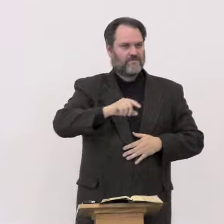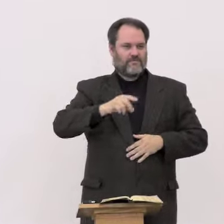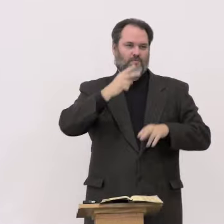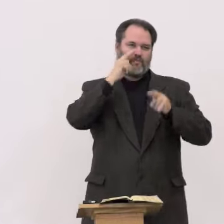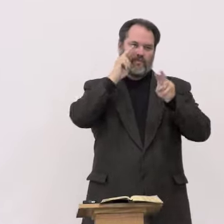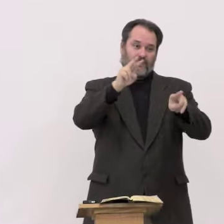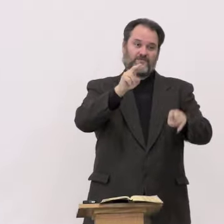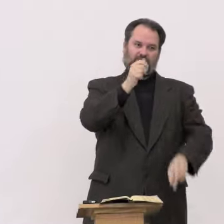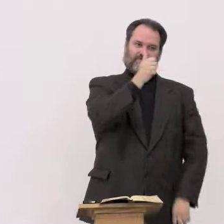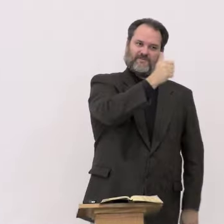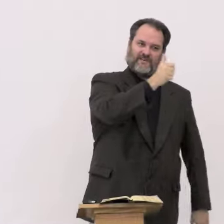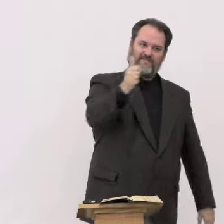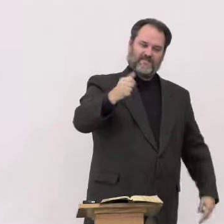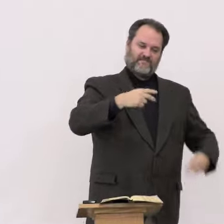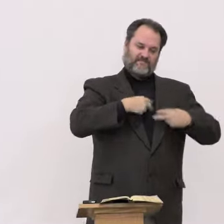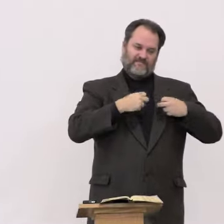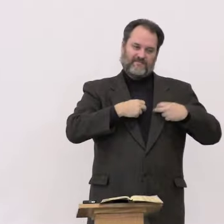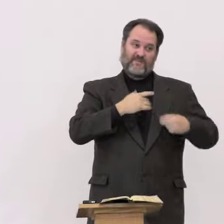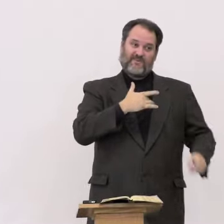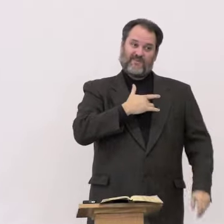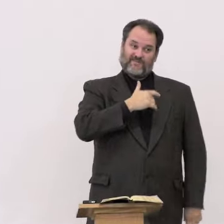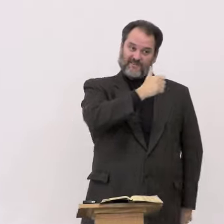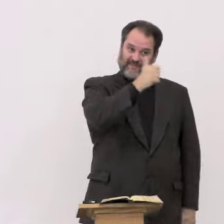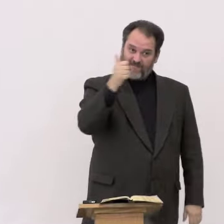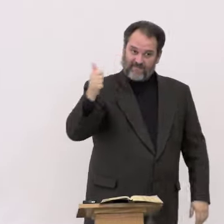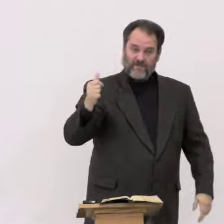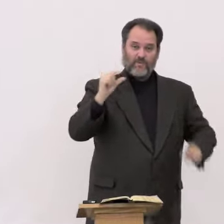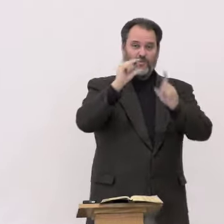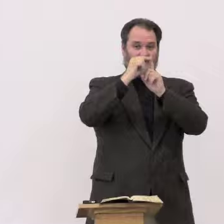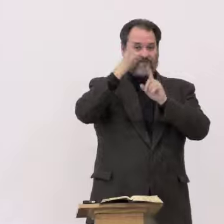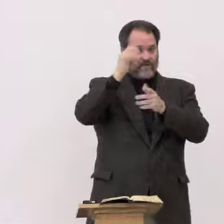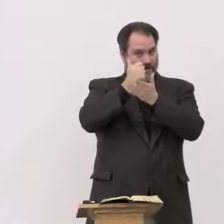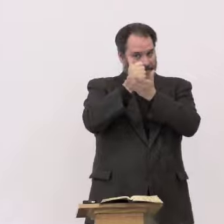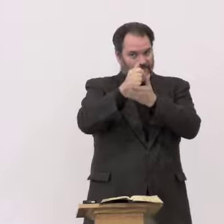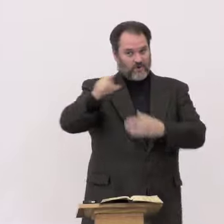Now, I just want to tell you guys just to watch yourself,